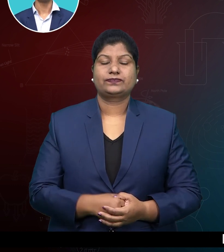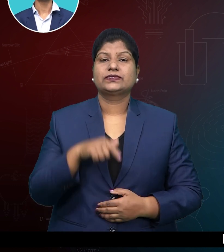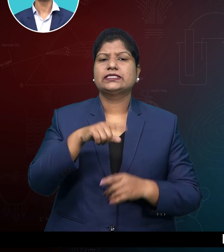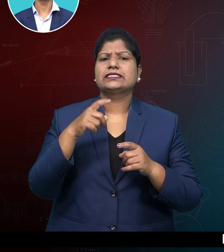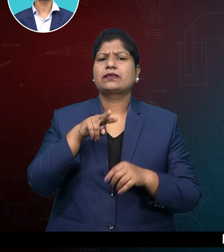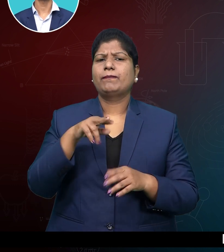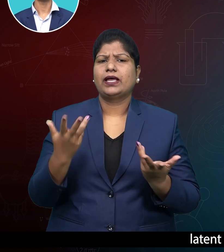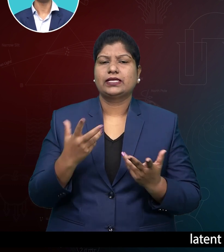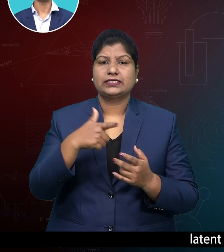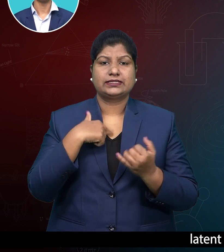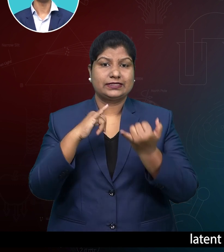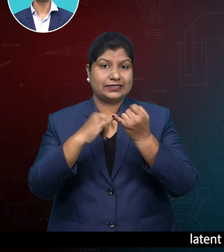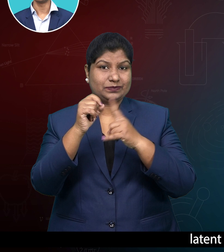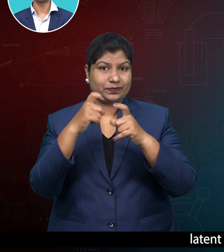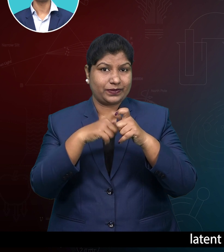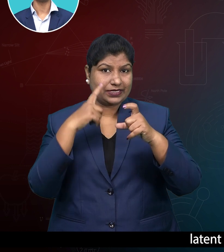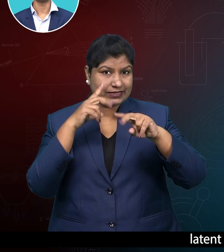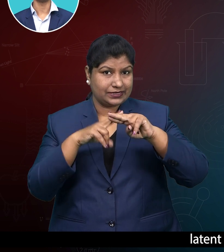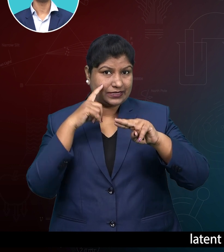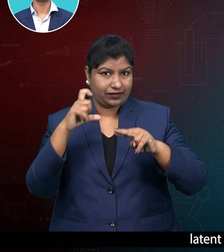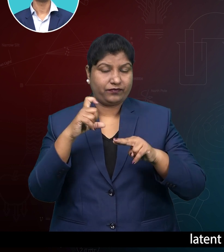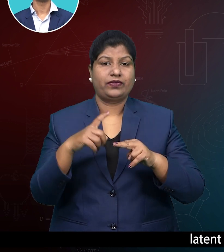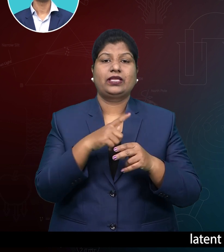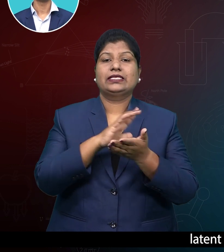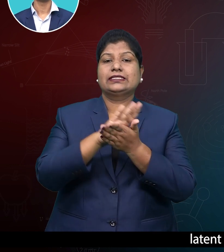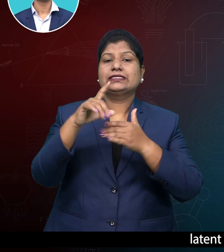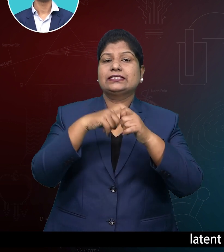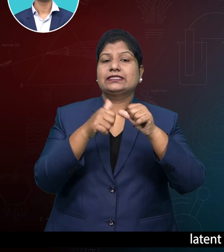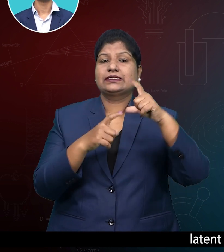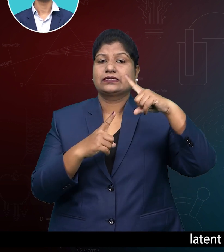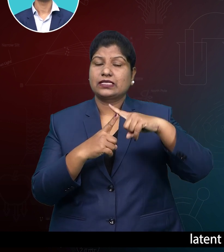Define specific latent heat of vaporization.